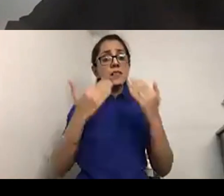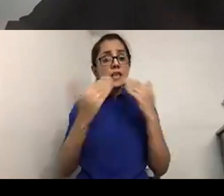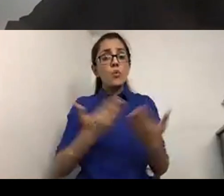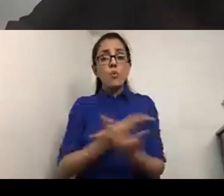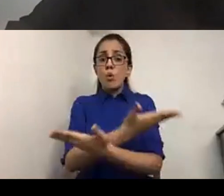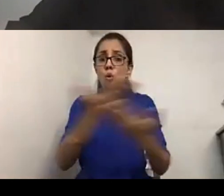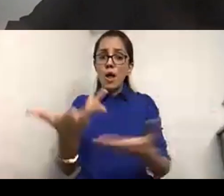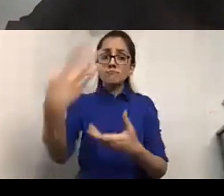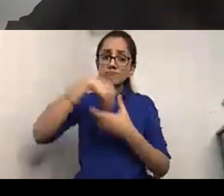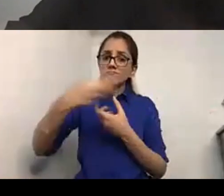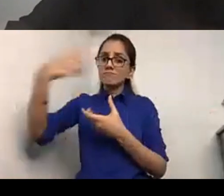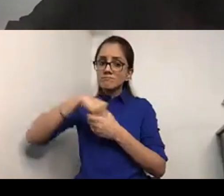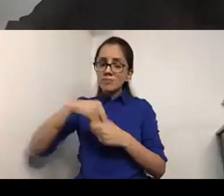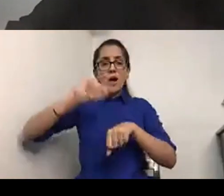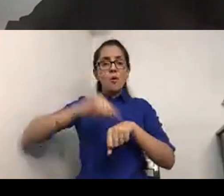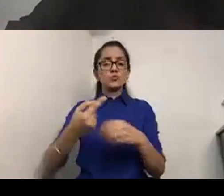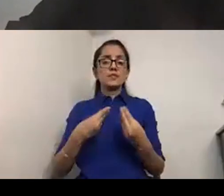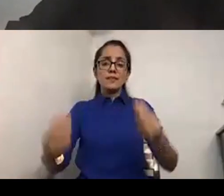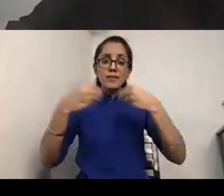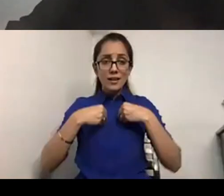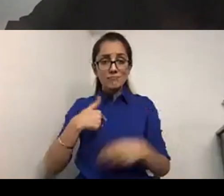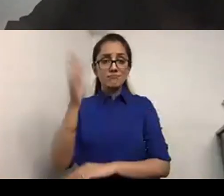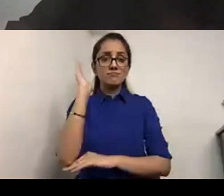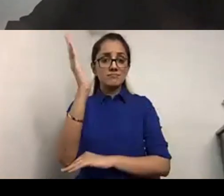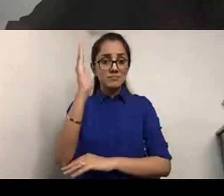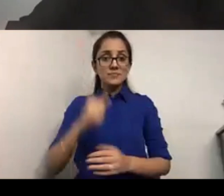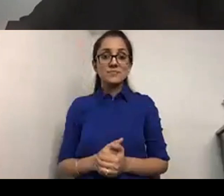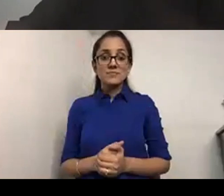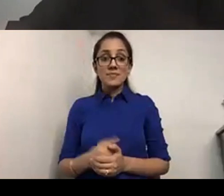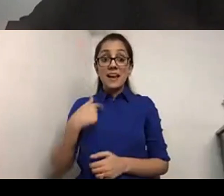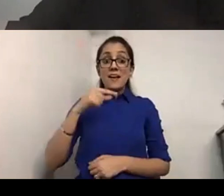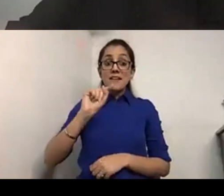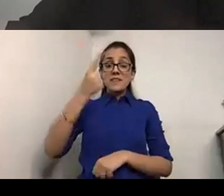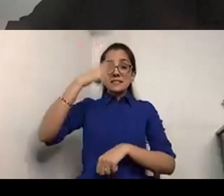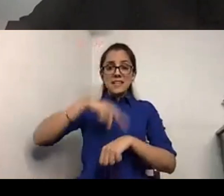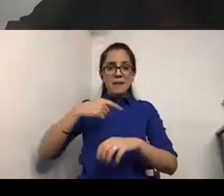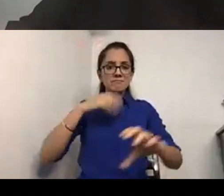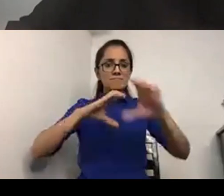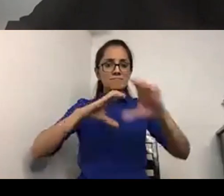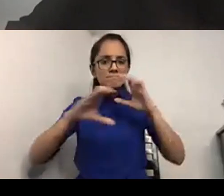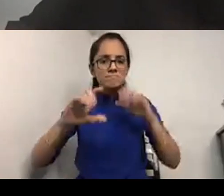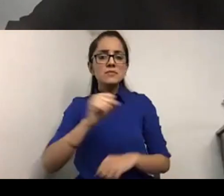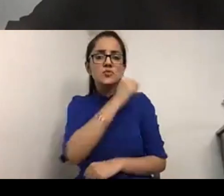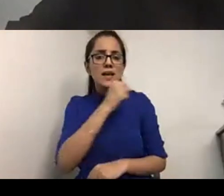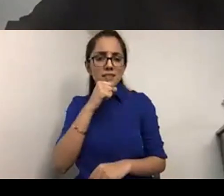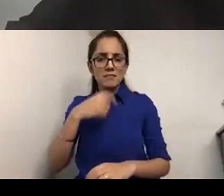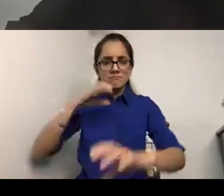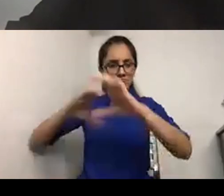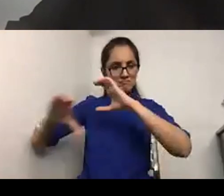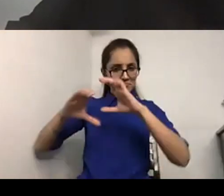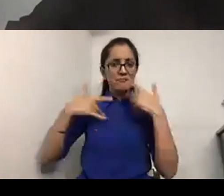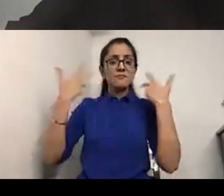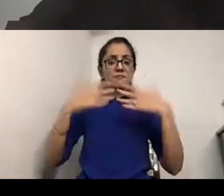for having given me this opportunity. Post our first conversation, I met Shanti in one of